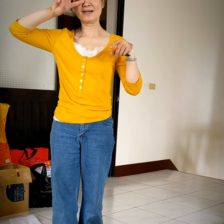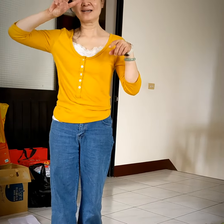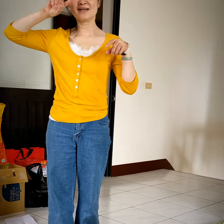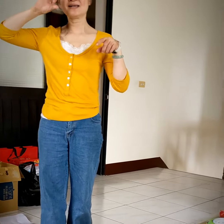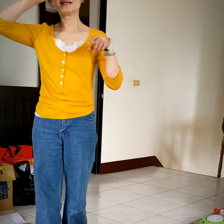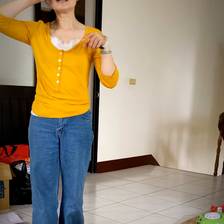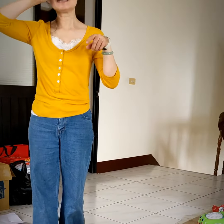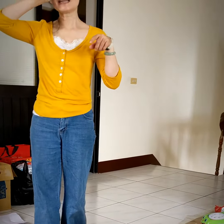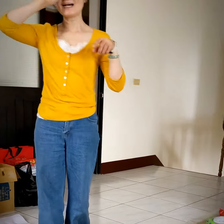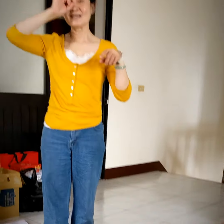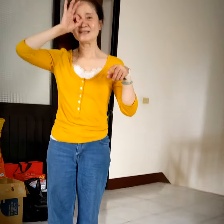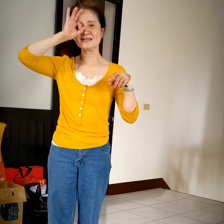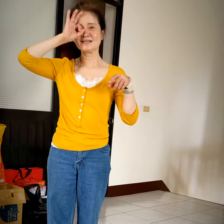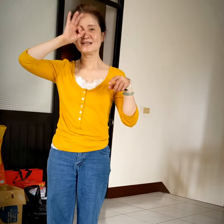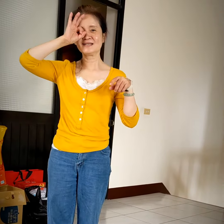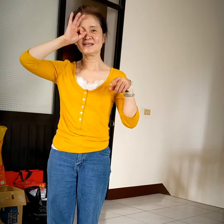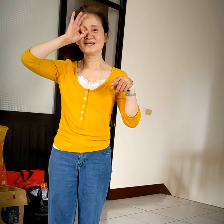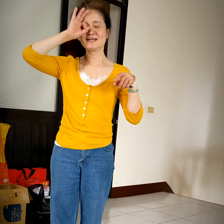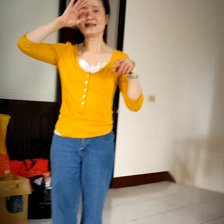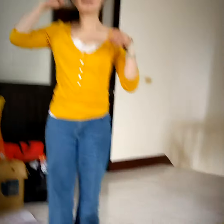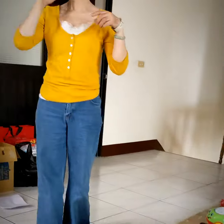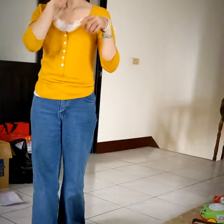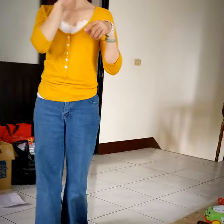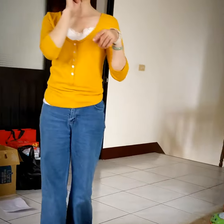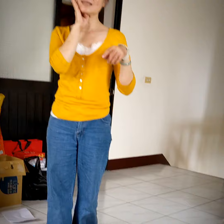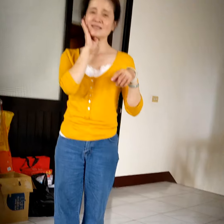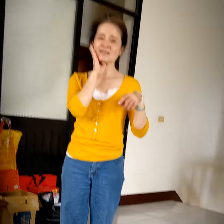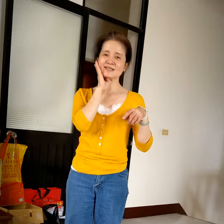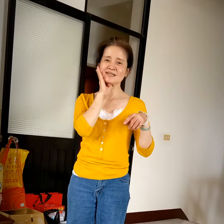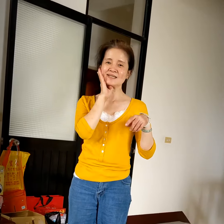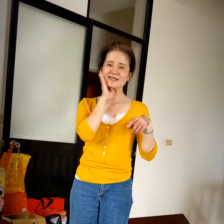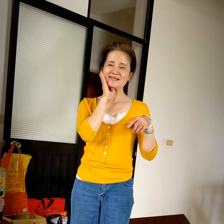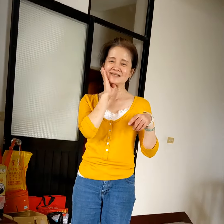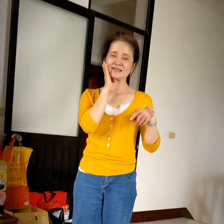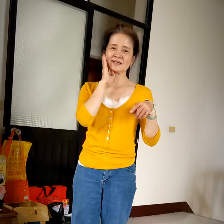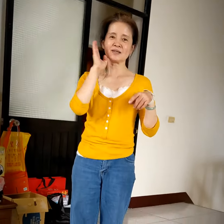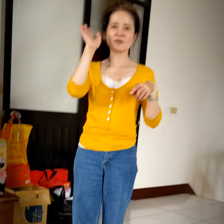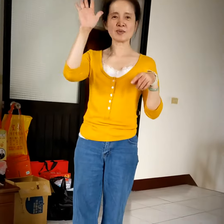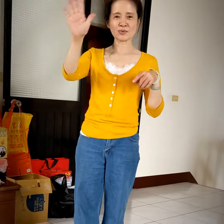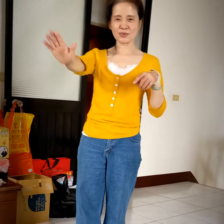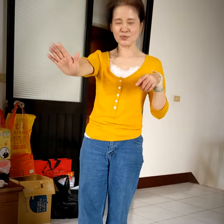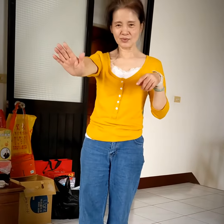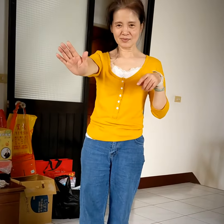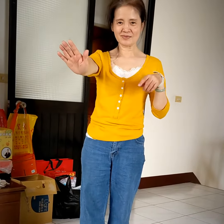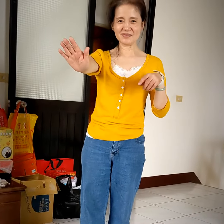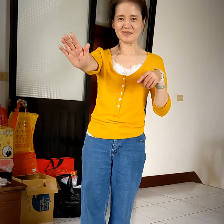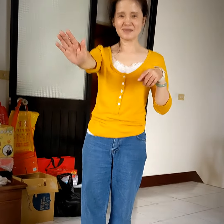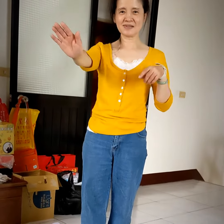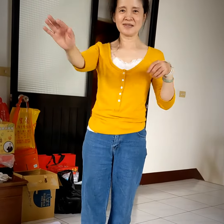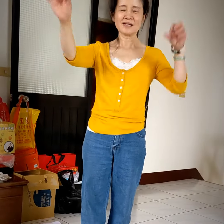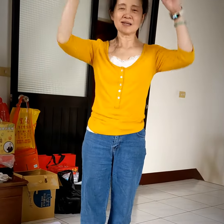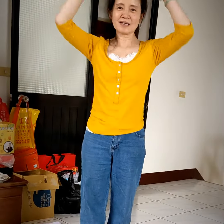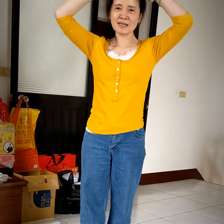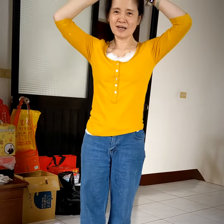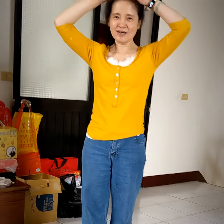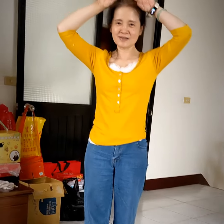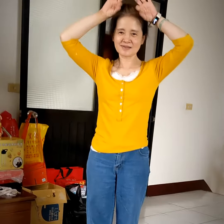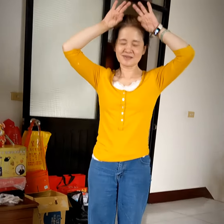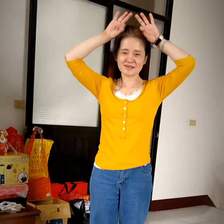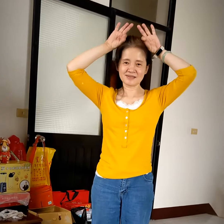my my I don't know why Every day, I'm here, I'm here Oh, darling,